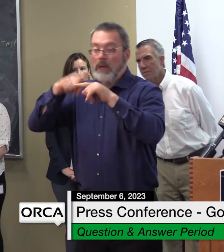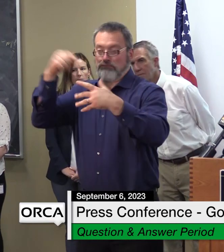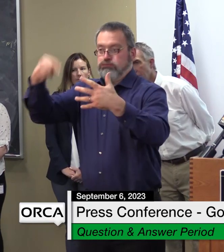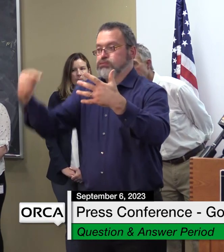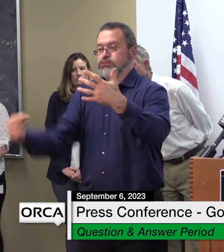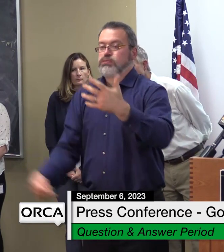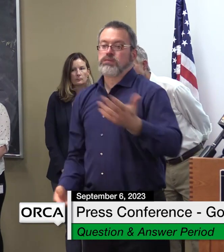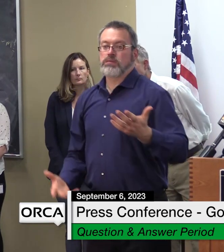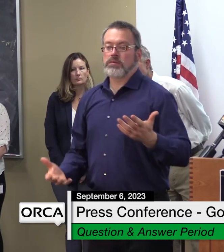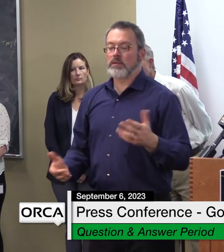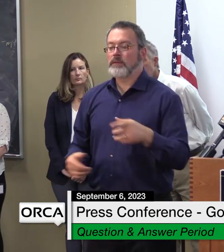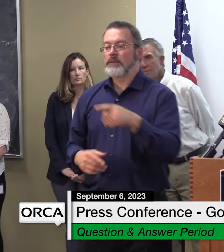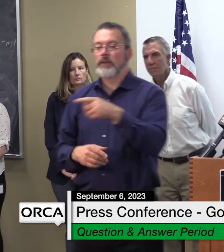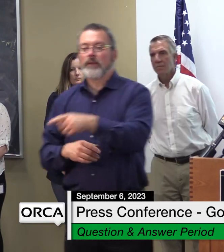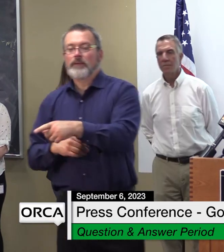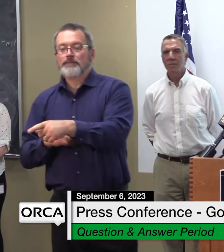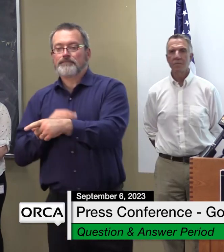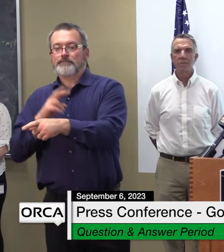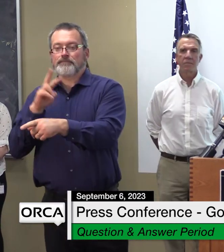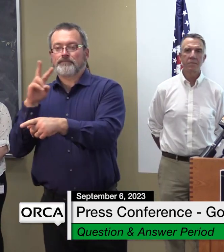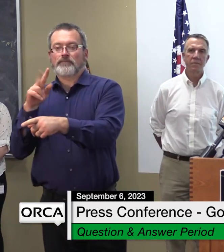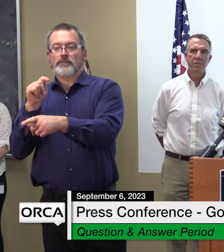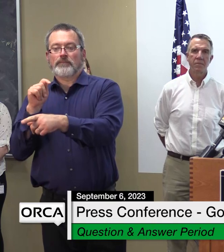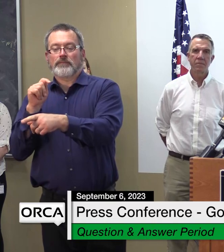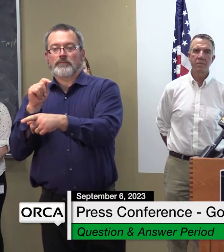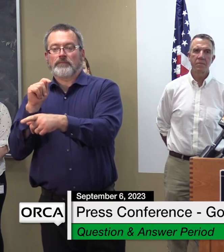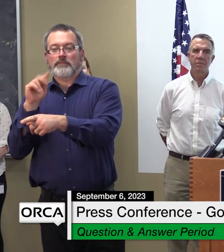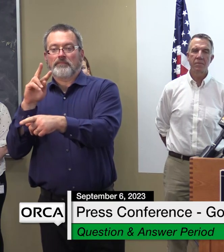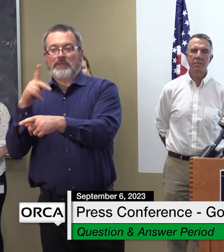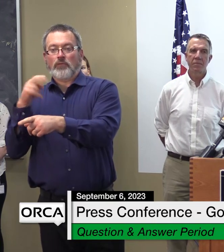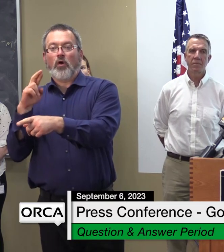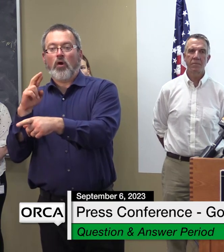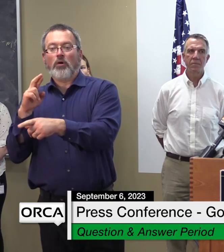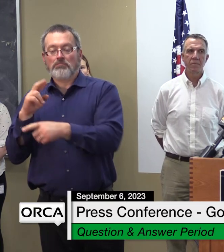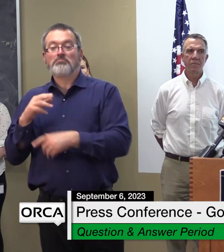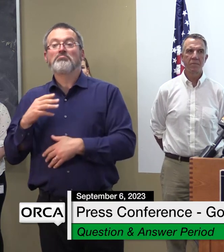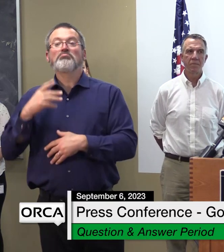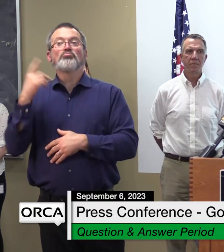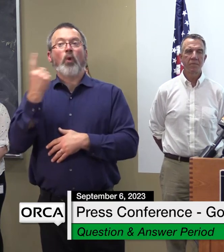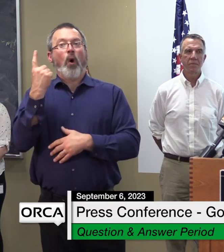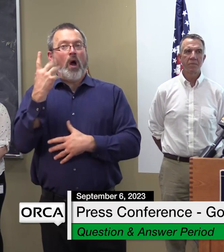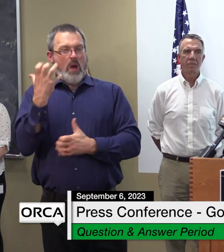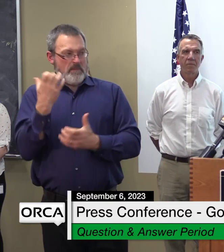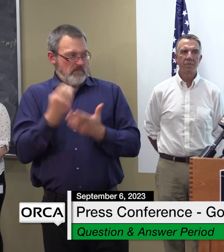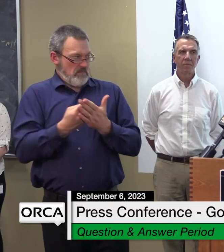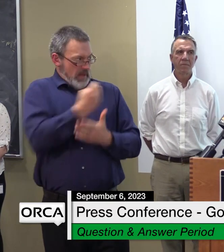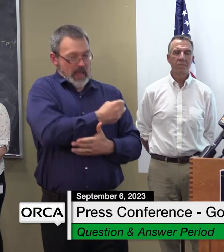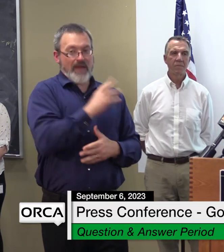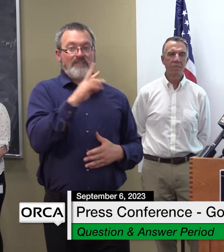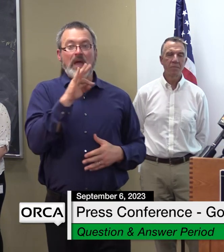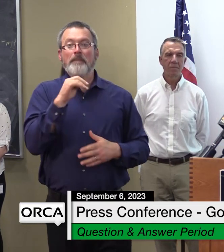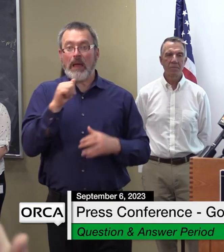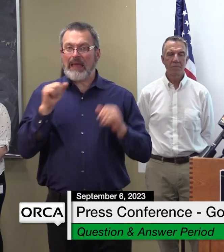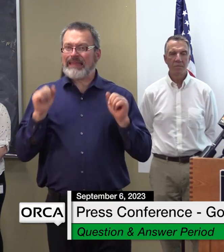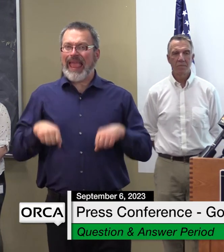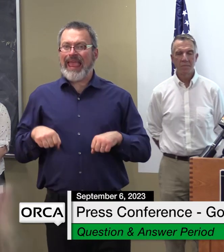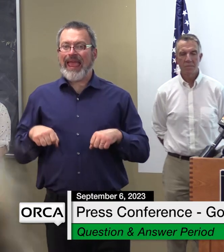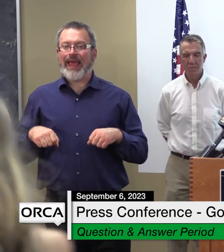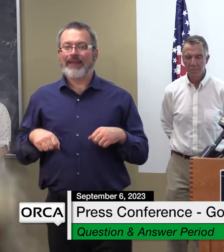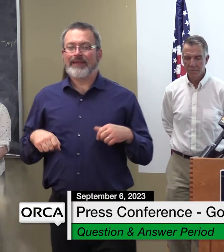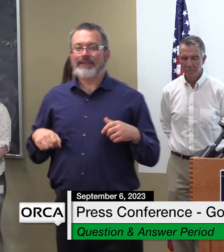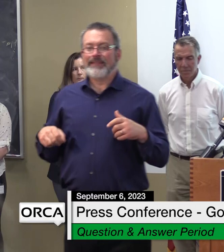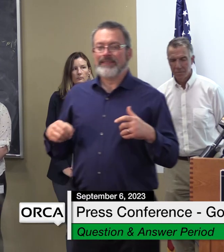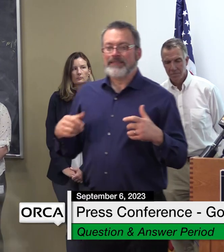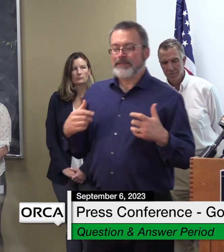if somebody does want to buy one of those FEMA trailers? If somebody wants to buy one of those FEMA trailers, what would that cost? Yes, sir. I don't have that number off the top of my head right